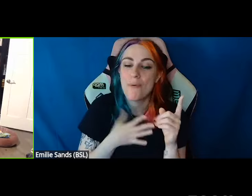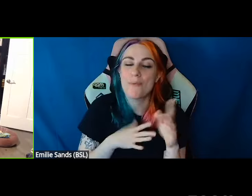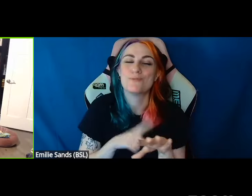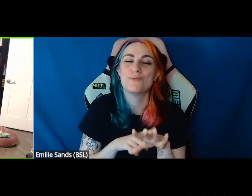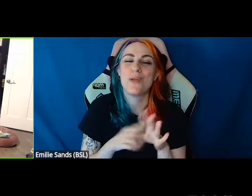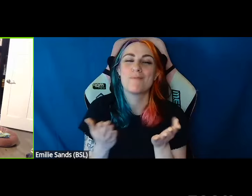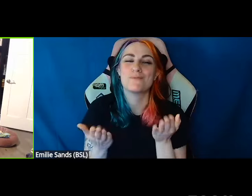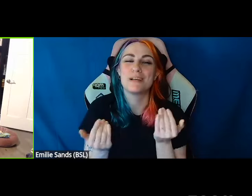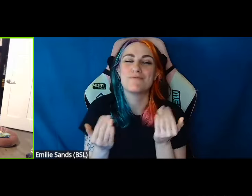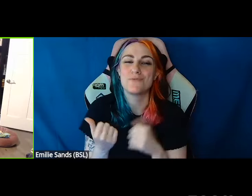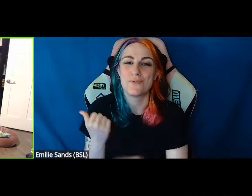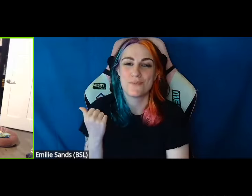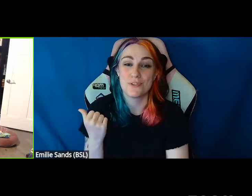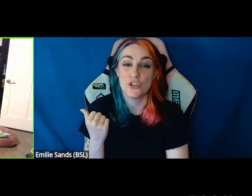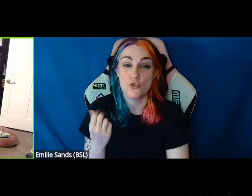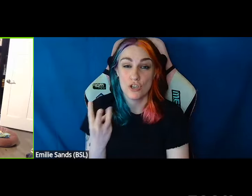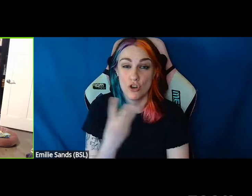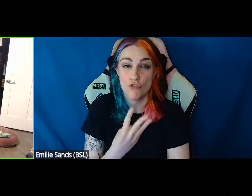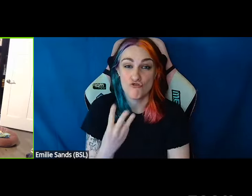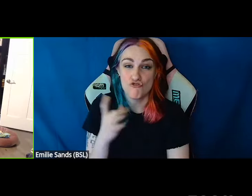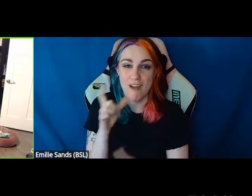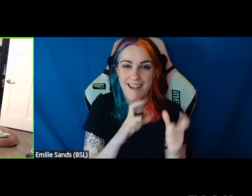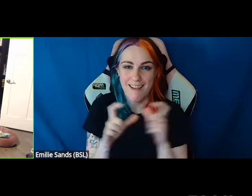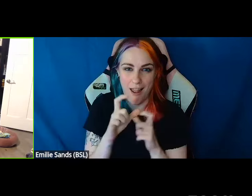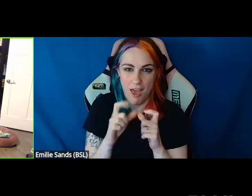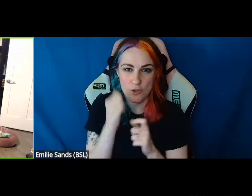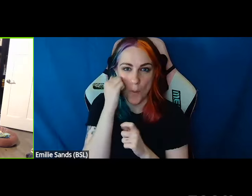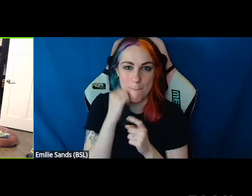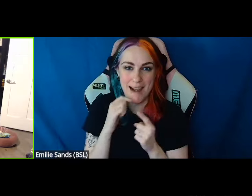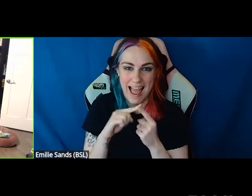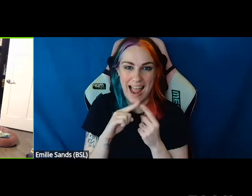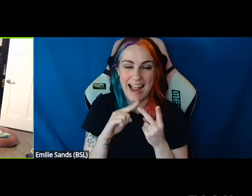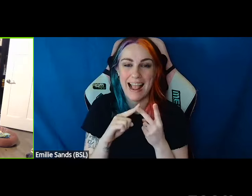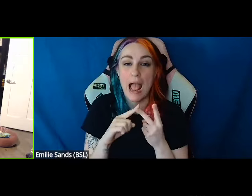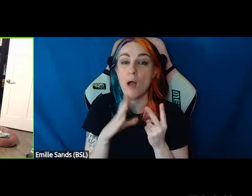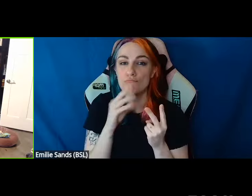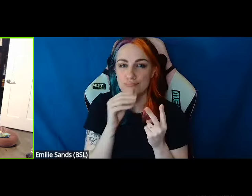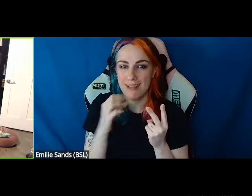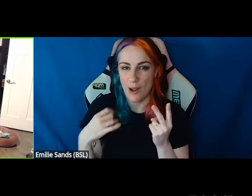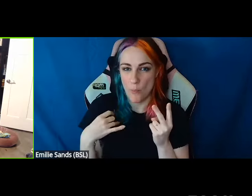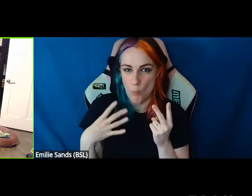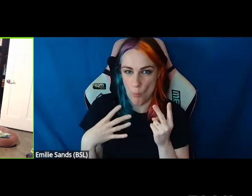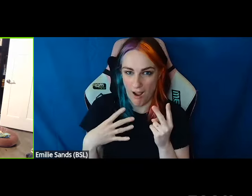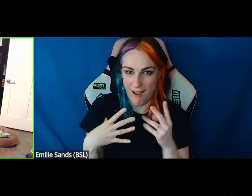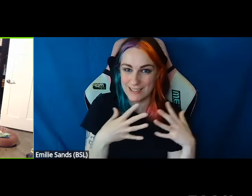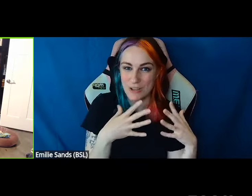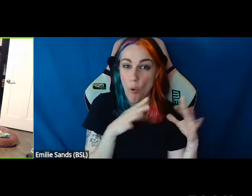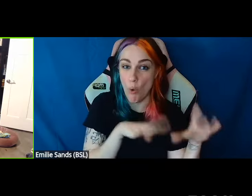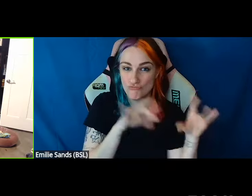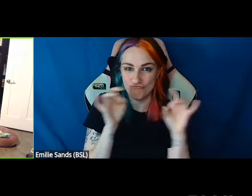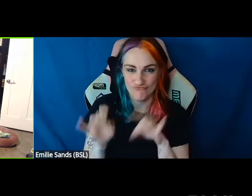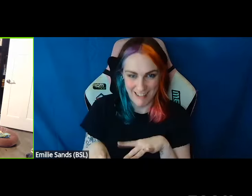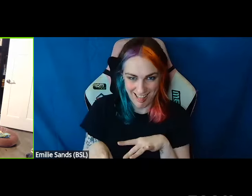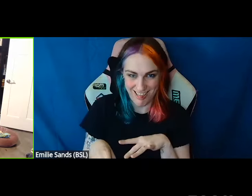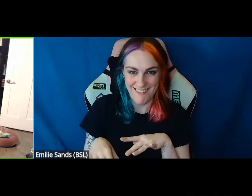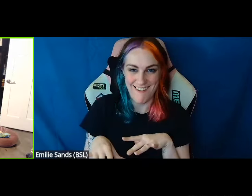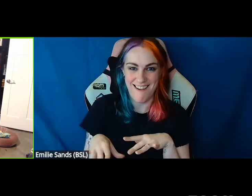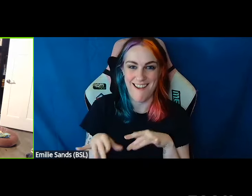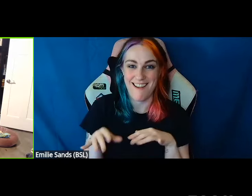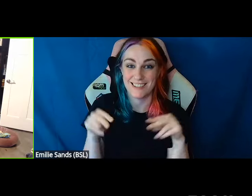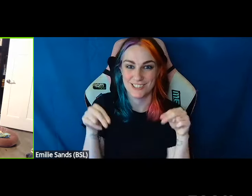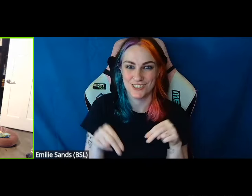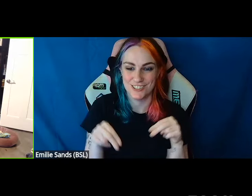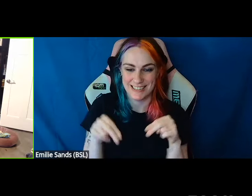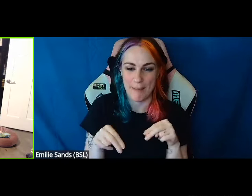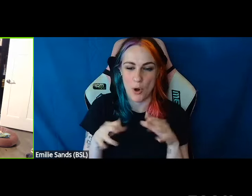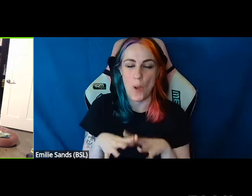So she's a tri-colored, so black, brown, and white Aussie Shepherd on a big, fluffy, pink princess